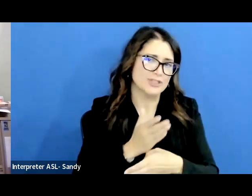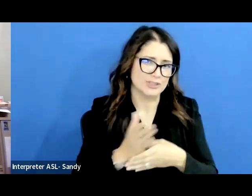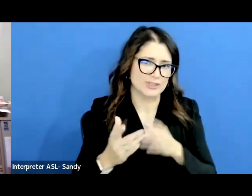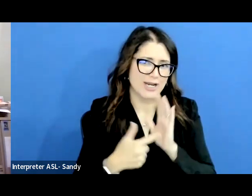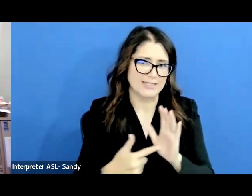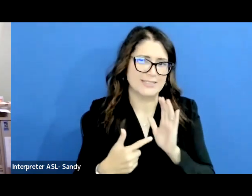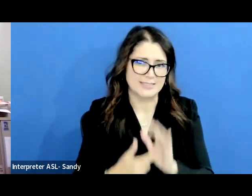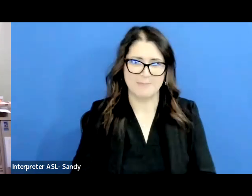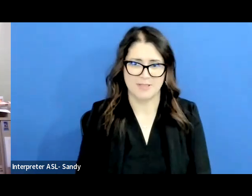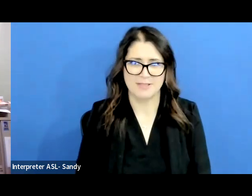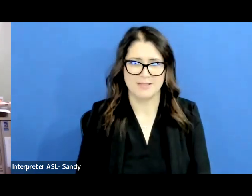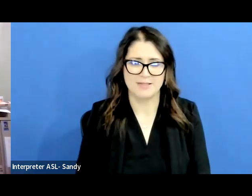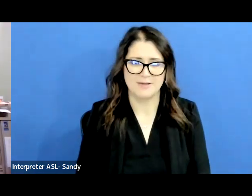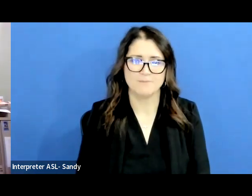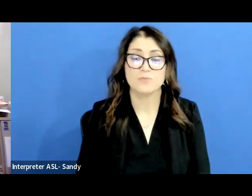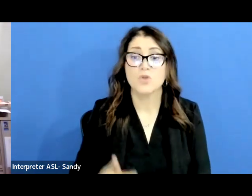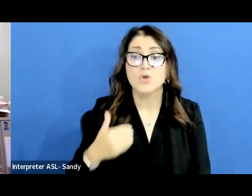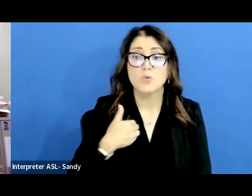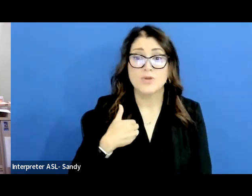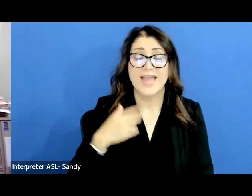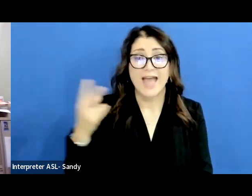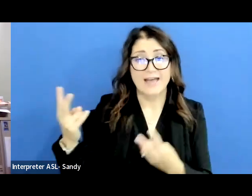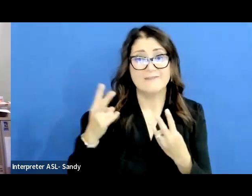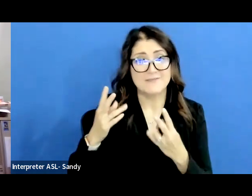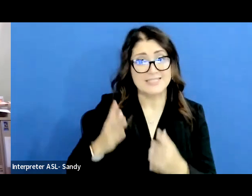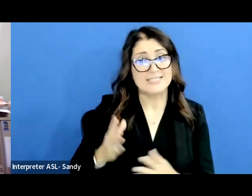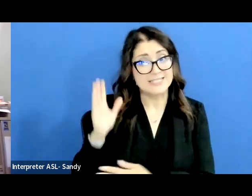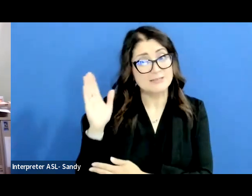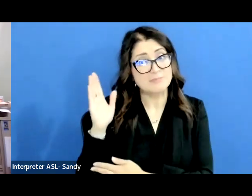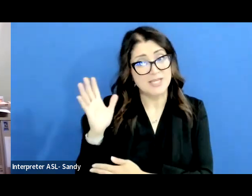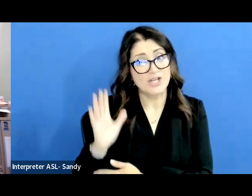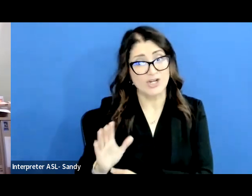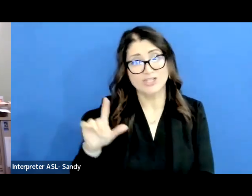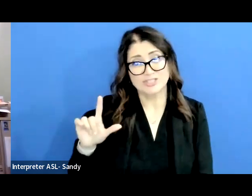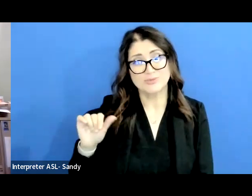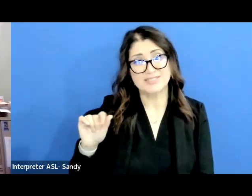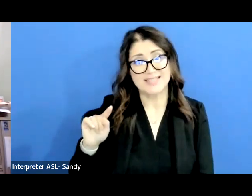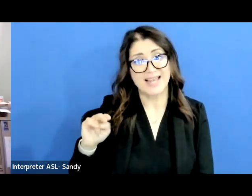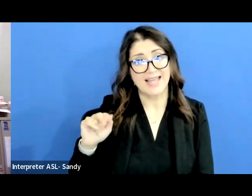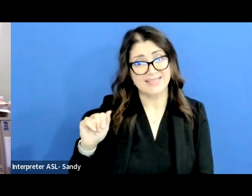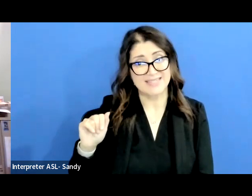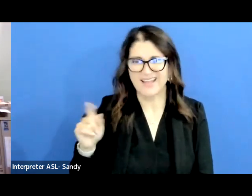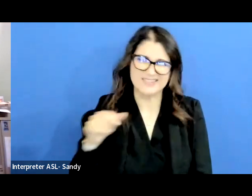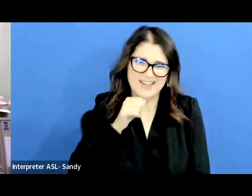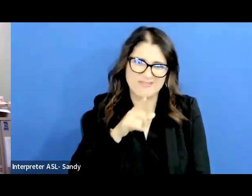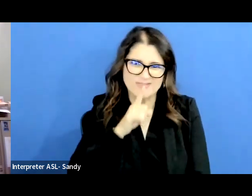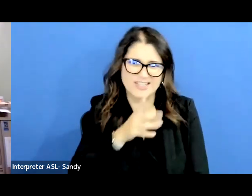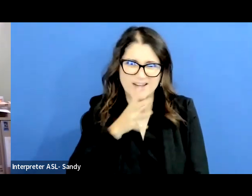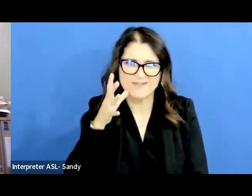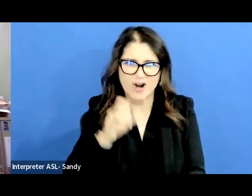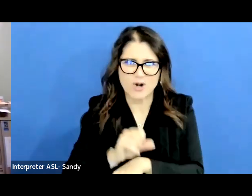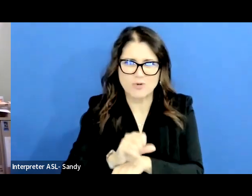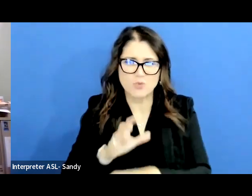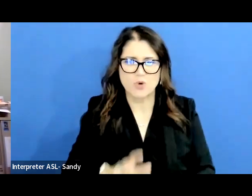example. We had a visiting speaker who was a Latina. She really wasn't a farm worker, but